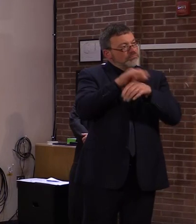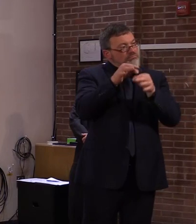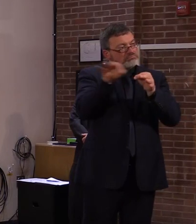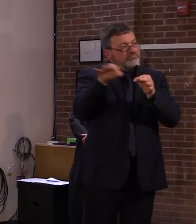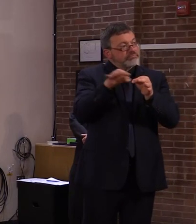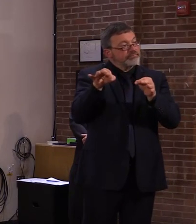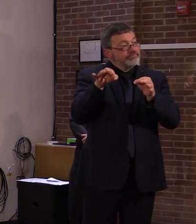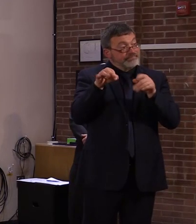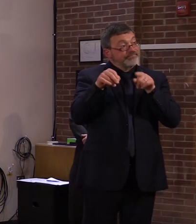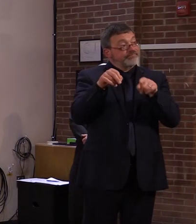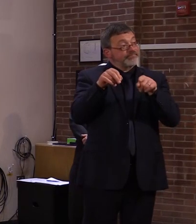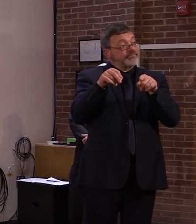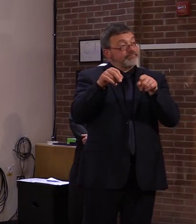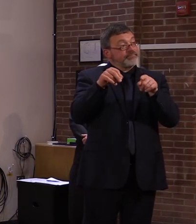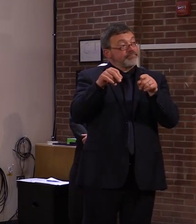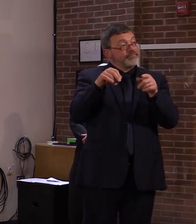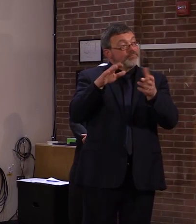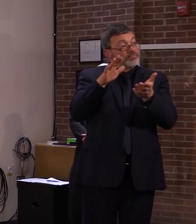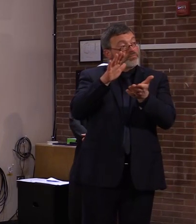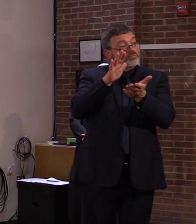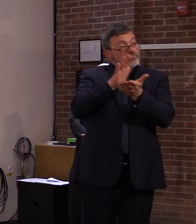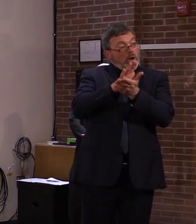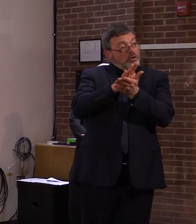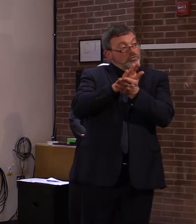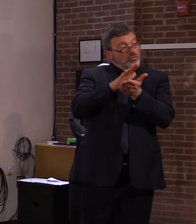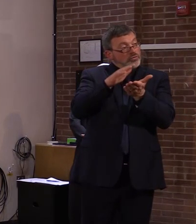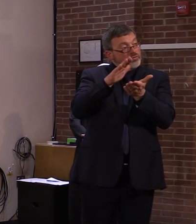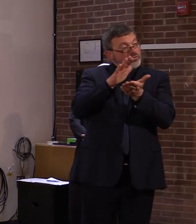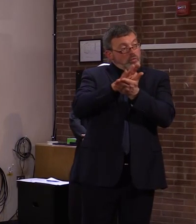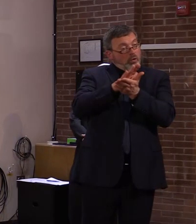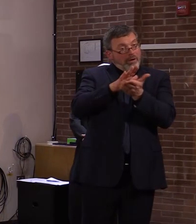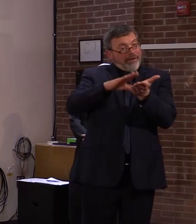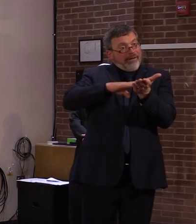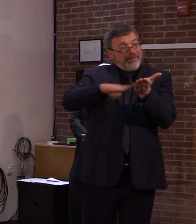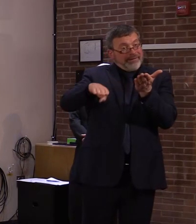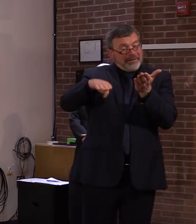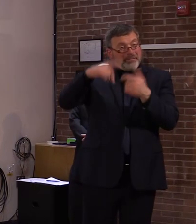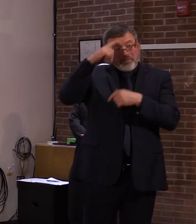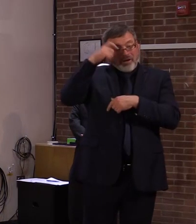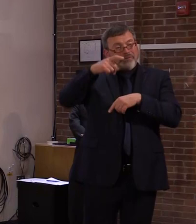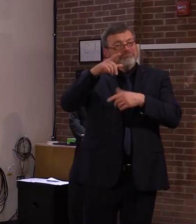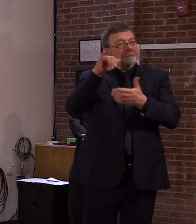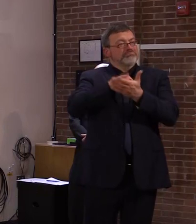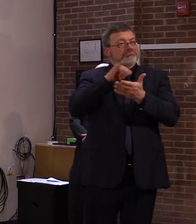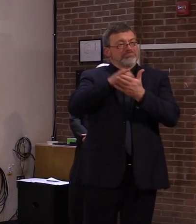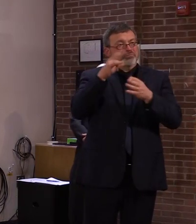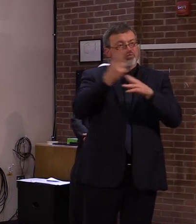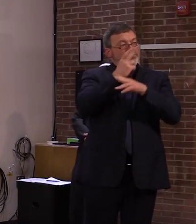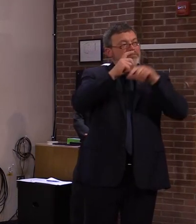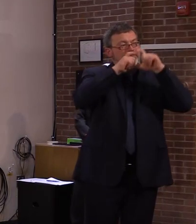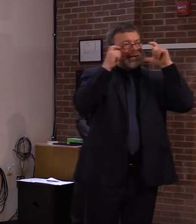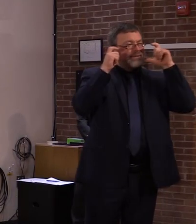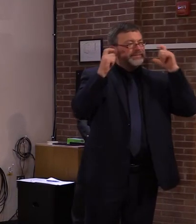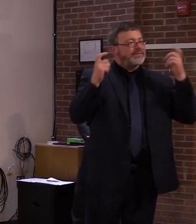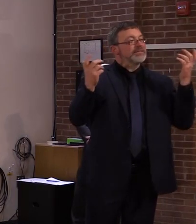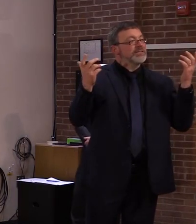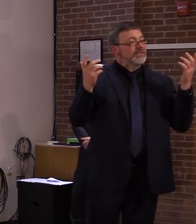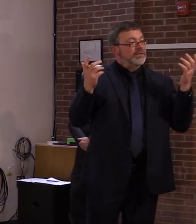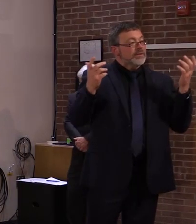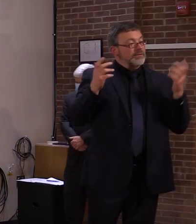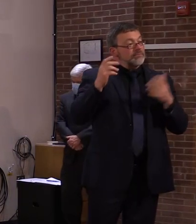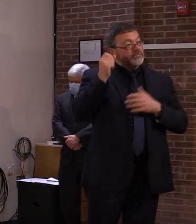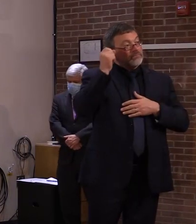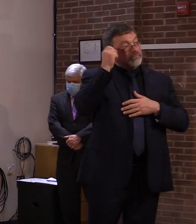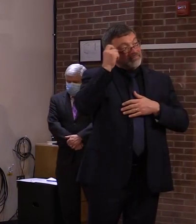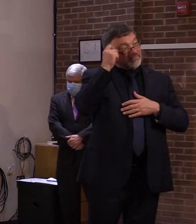note to excuse a student from complying with school requirements like wearing a mask. But if the doctor's note contained diagnosis information